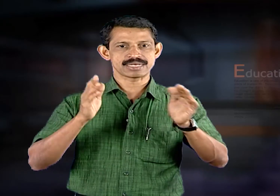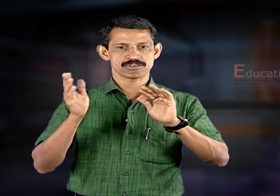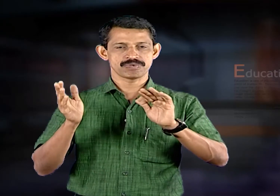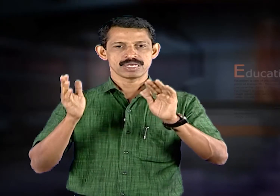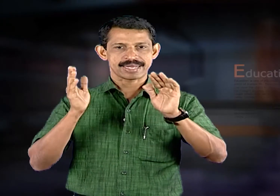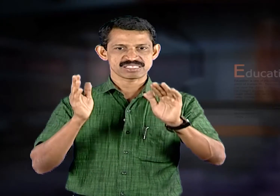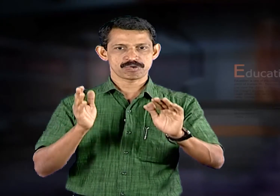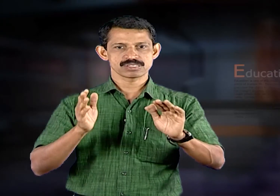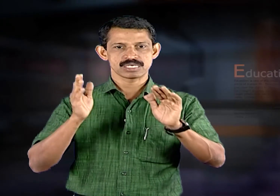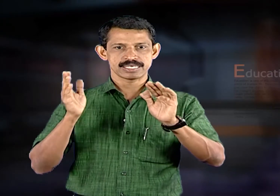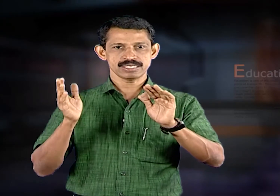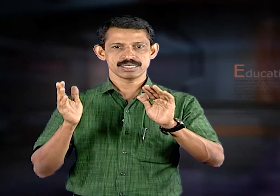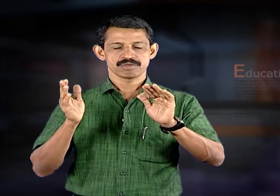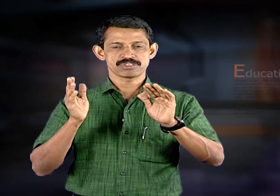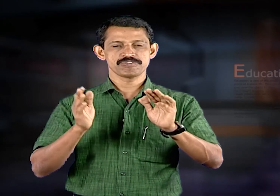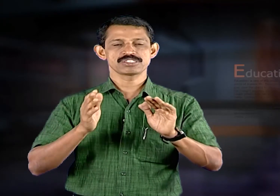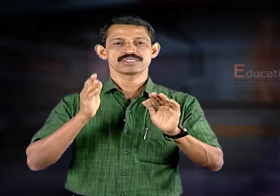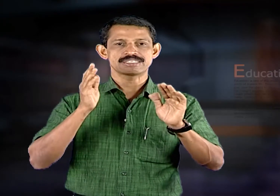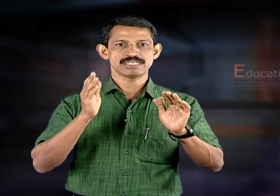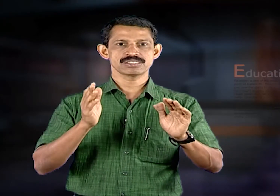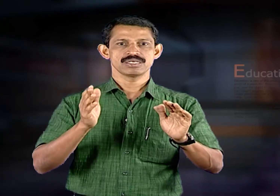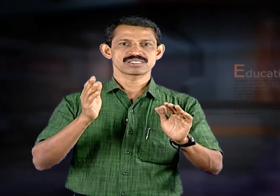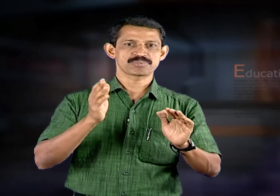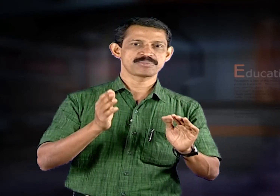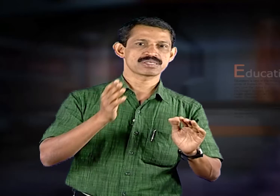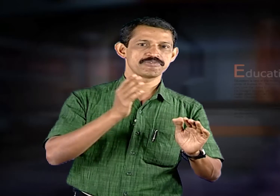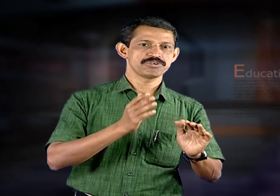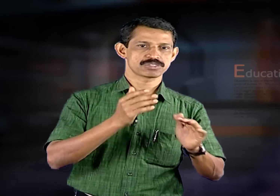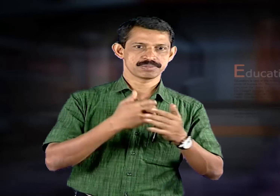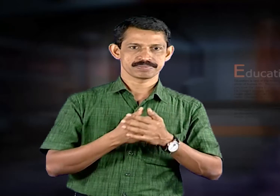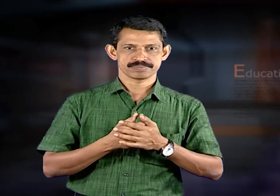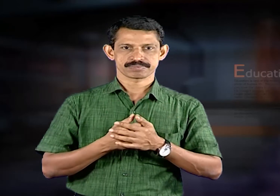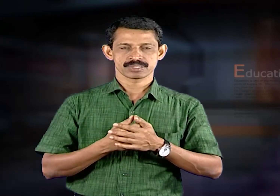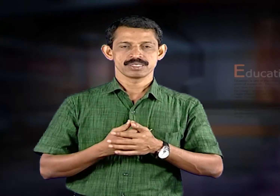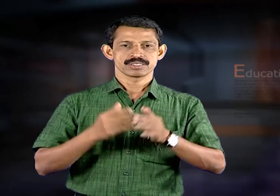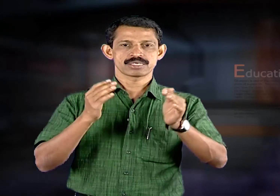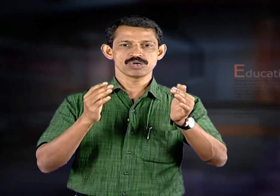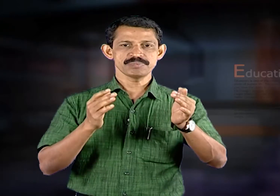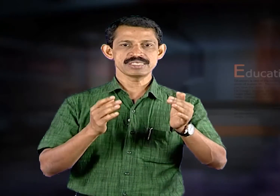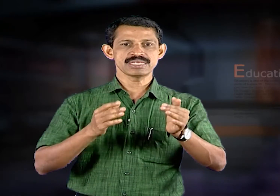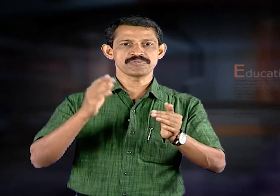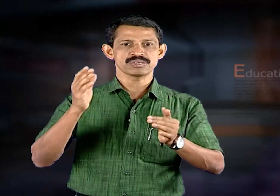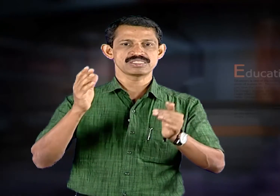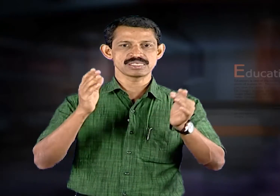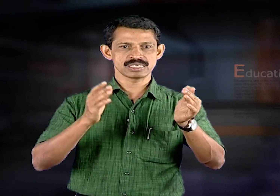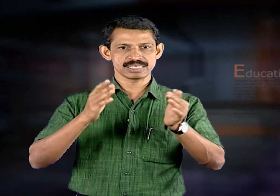of correspondence learning, with which it is sometimes confused. The course material for distance learning